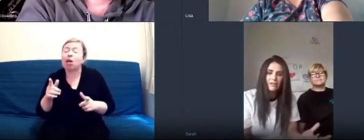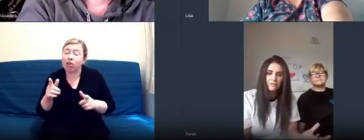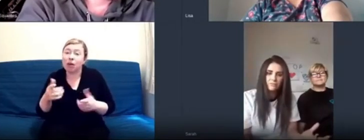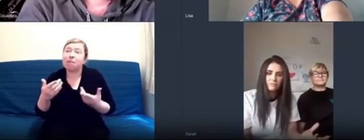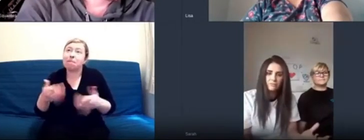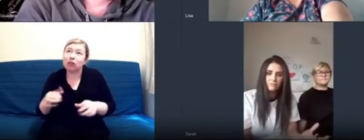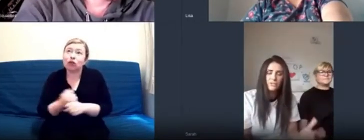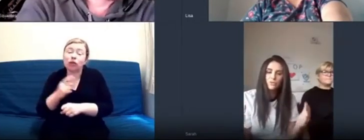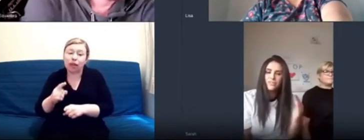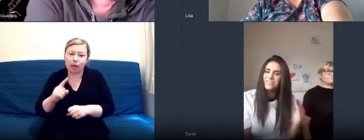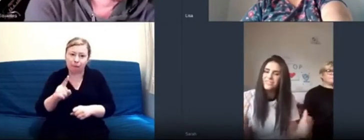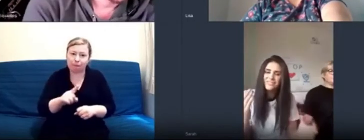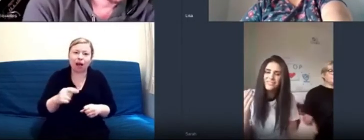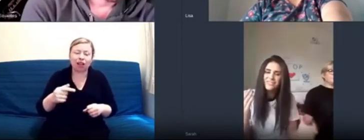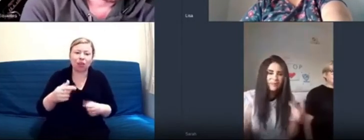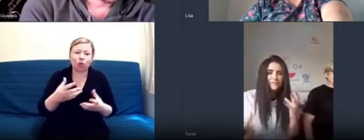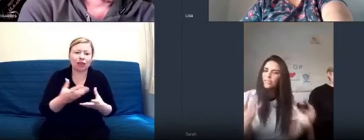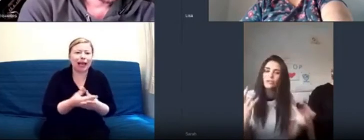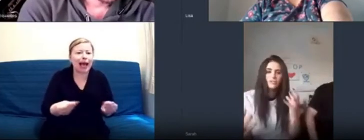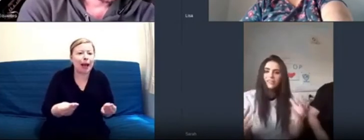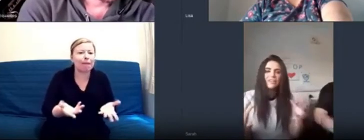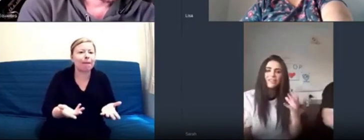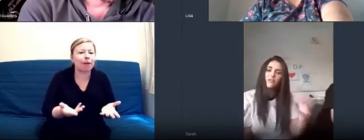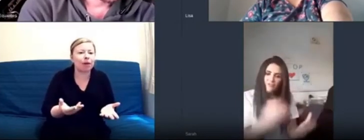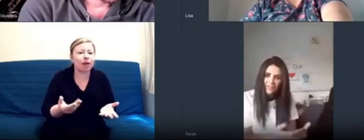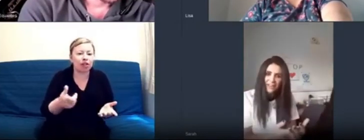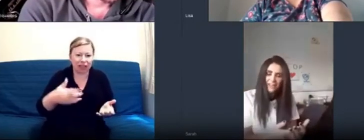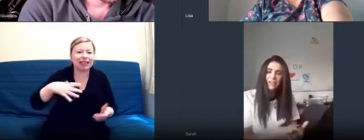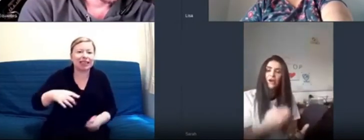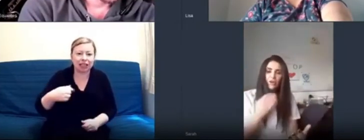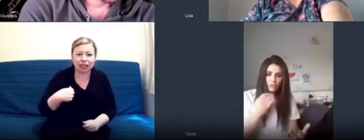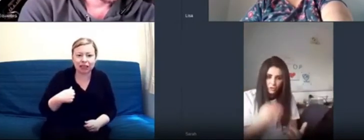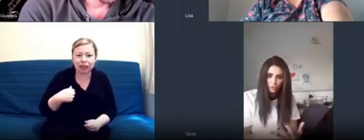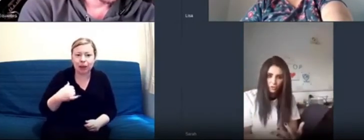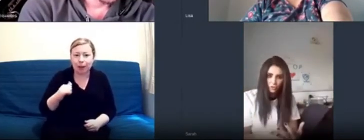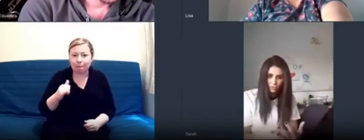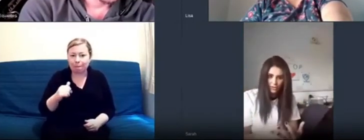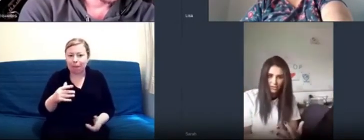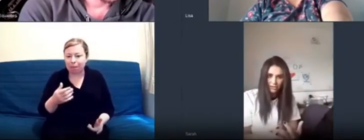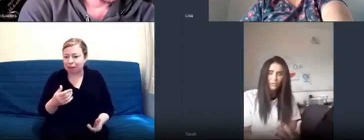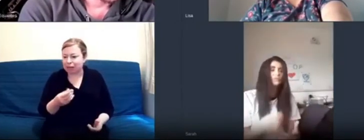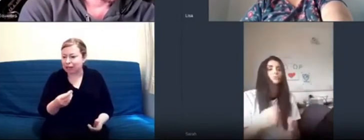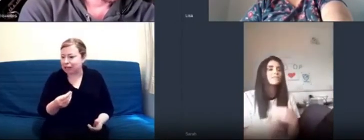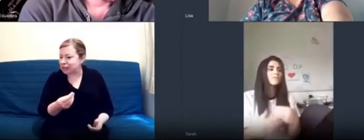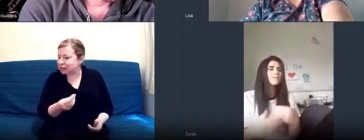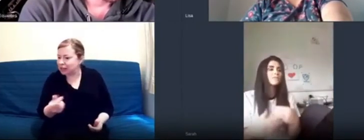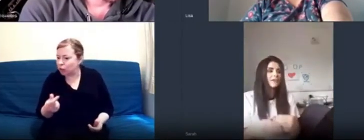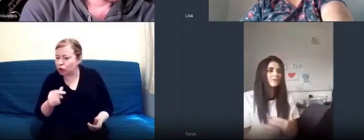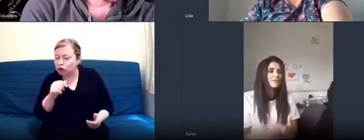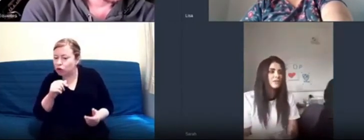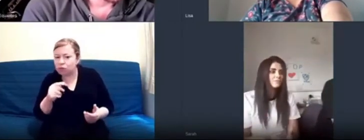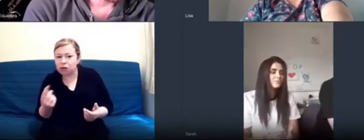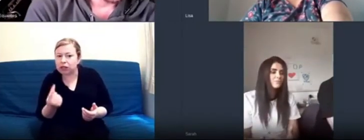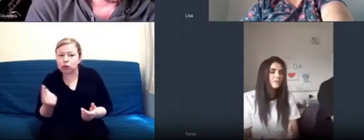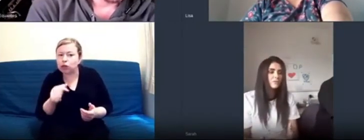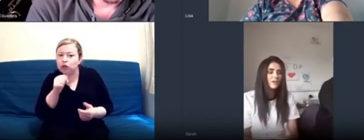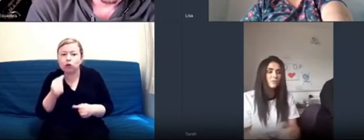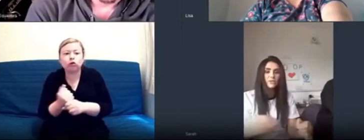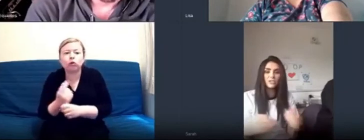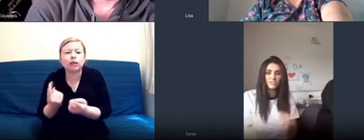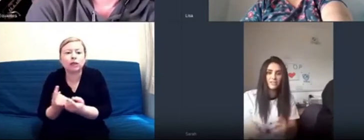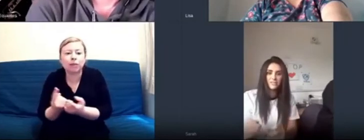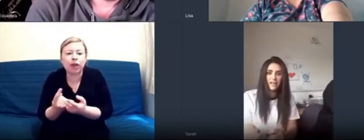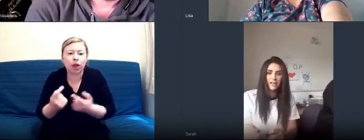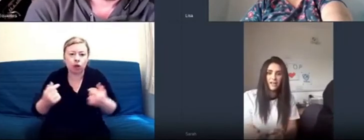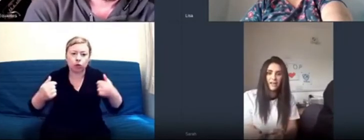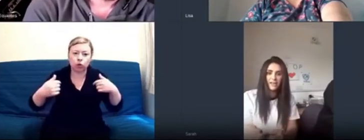we wouldn't be here. Mm-hmm. So they're either not filling it, or they're not doing it. So we need to find our feet, find